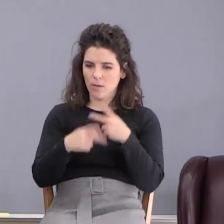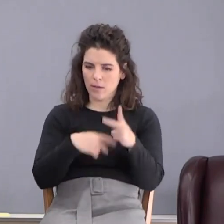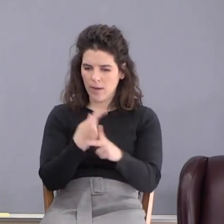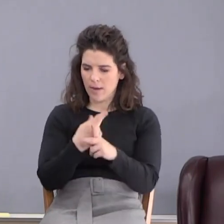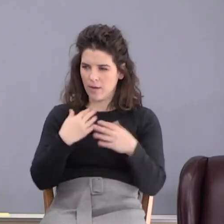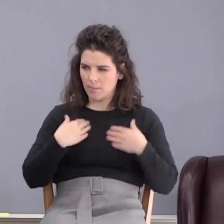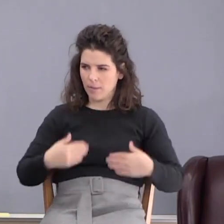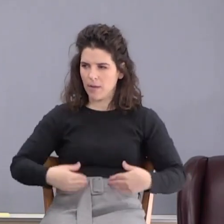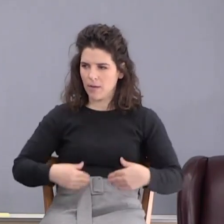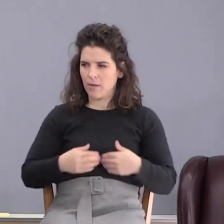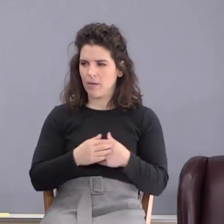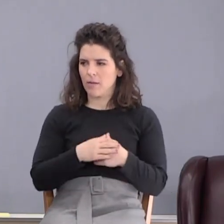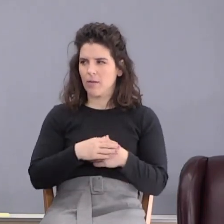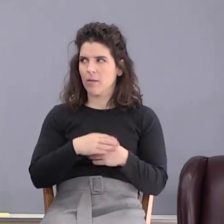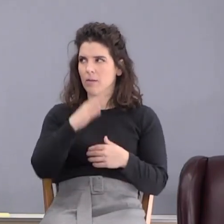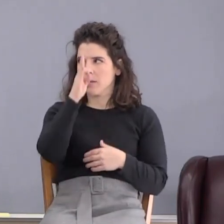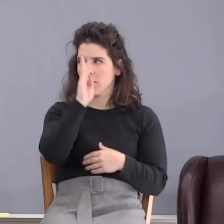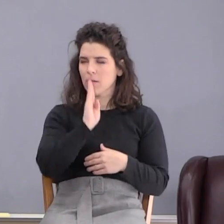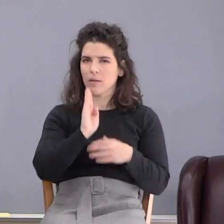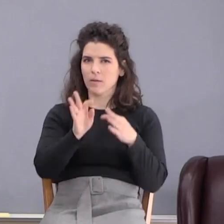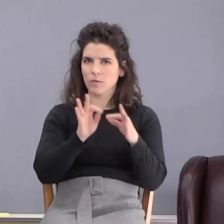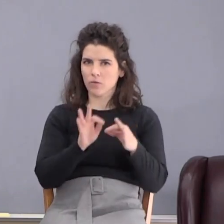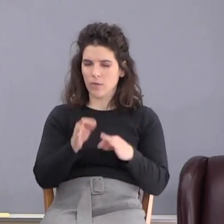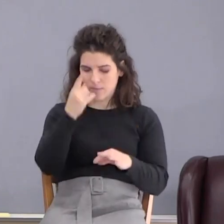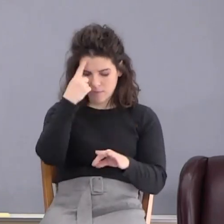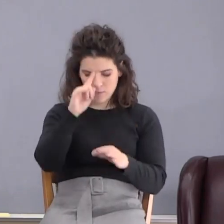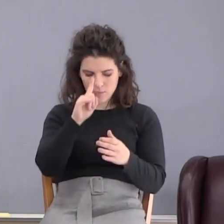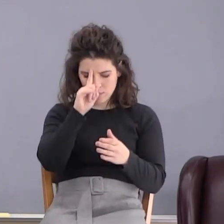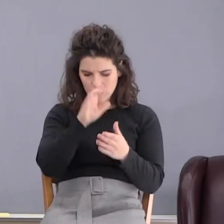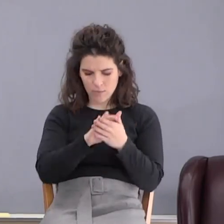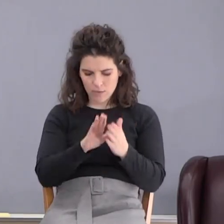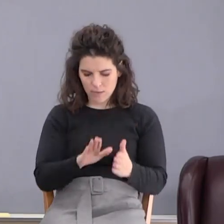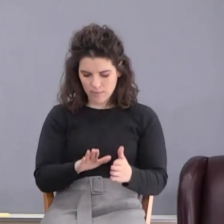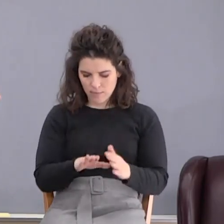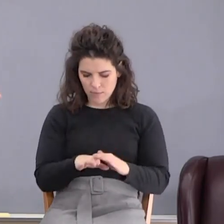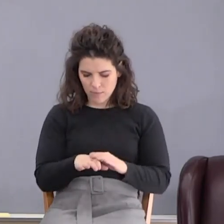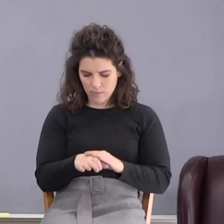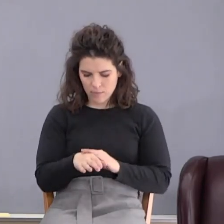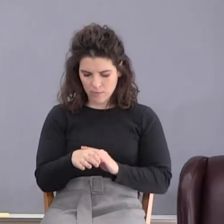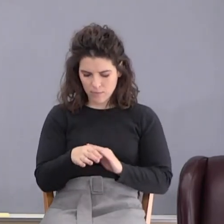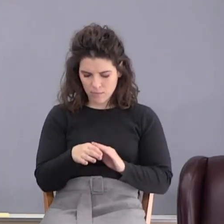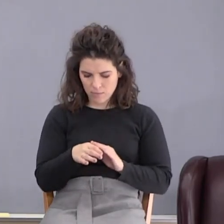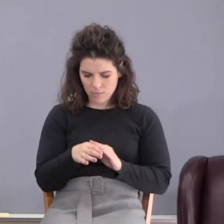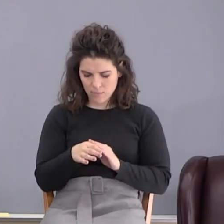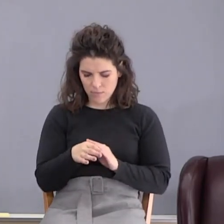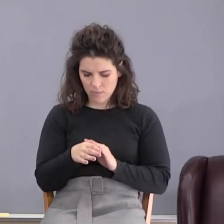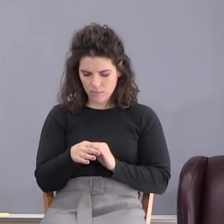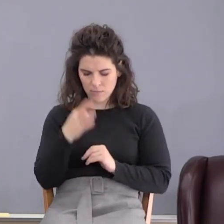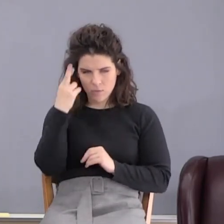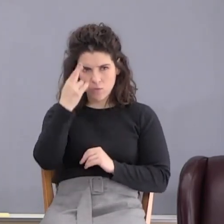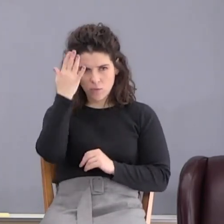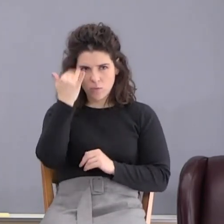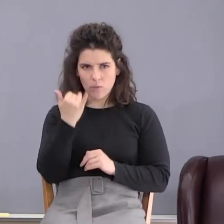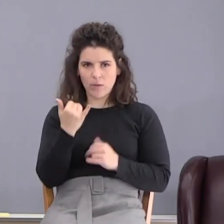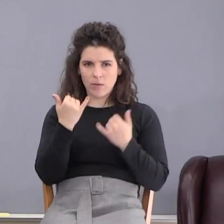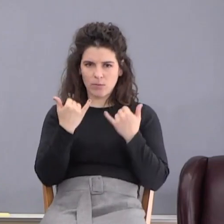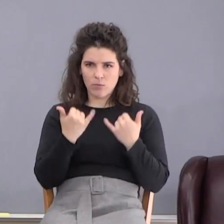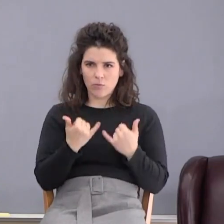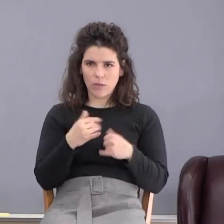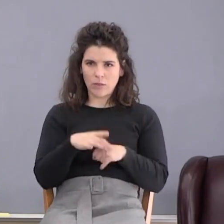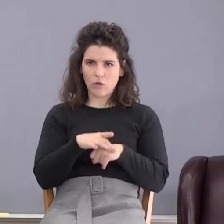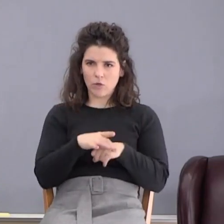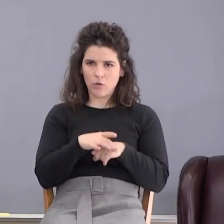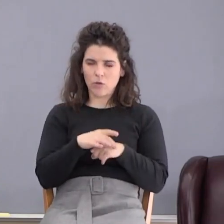body that God describes for the believer. The reason this present earthen vessel